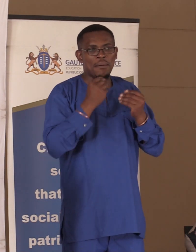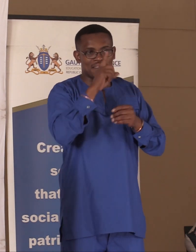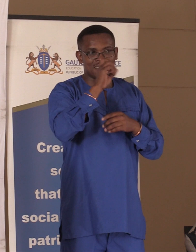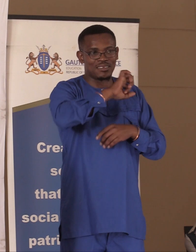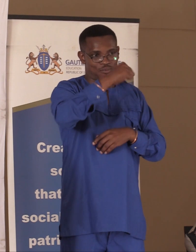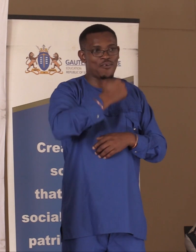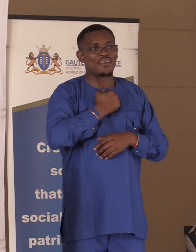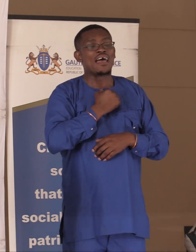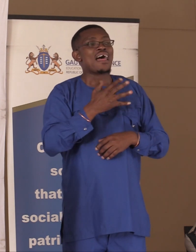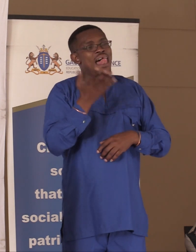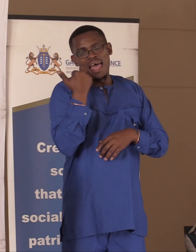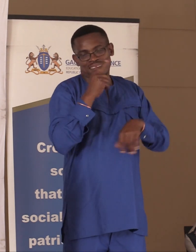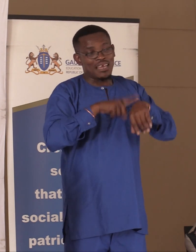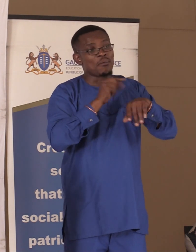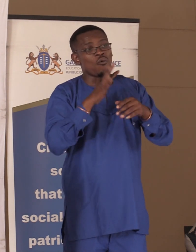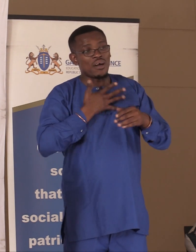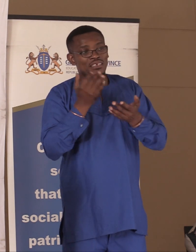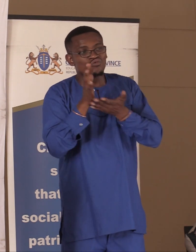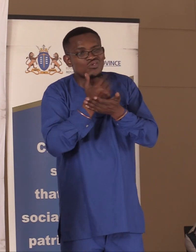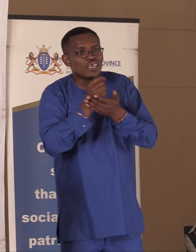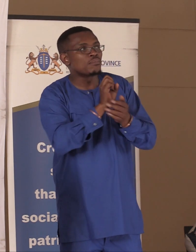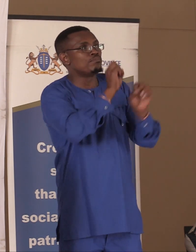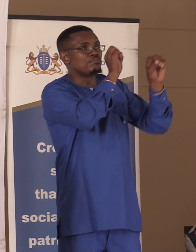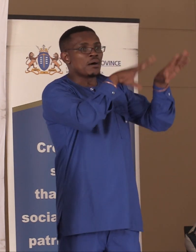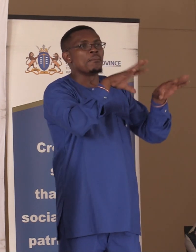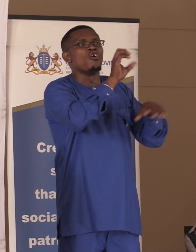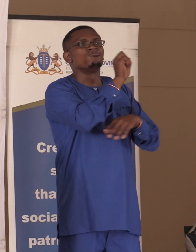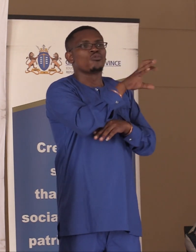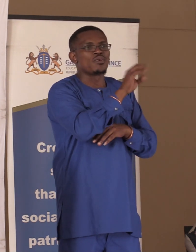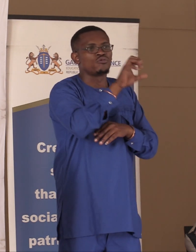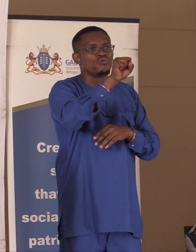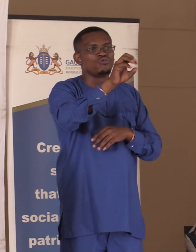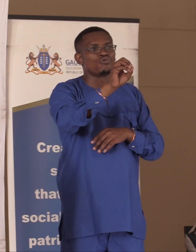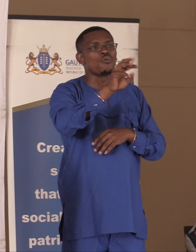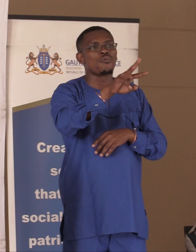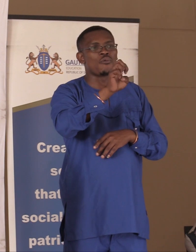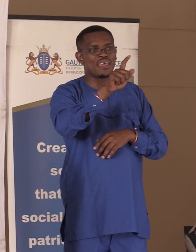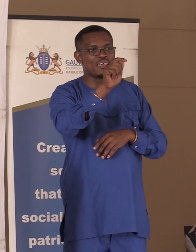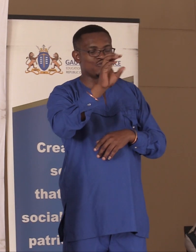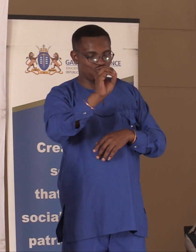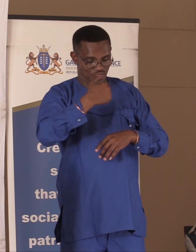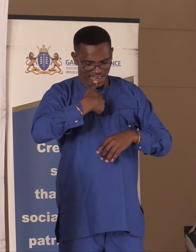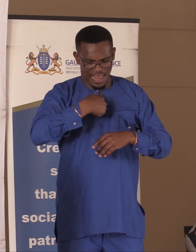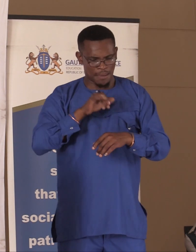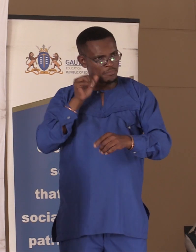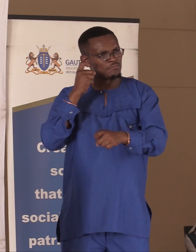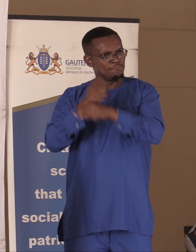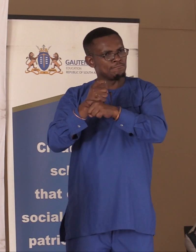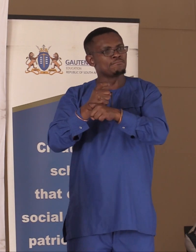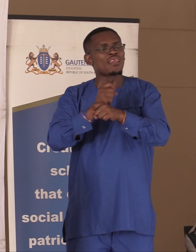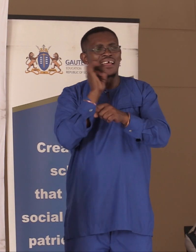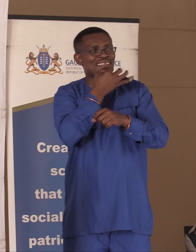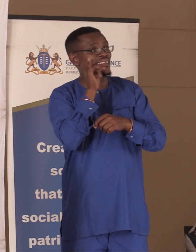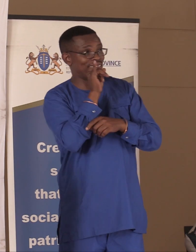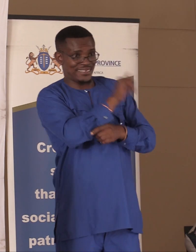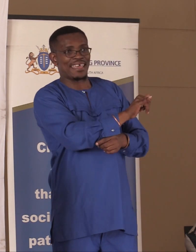to bring her to Soweto when we were doing some SOS, I refused. I said, spare her for Harangu. And today